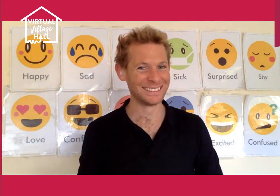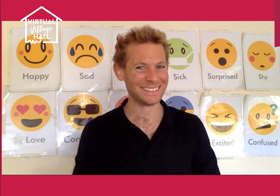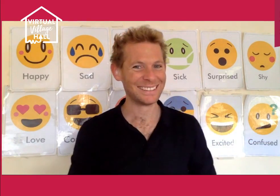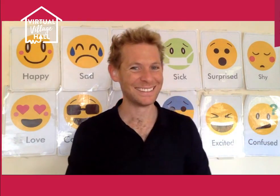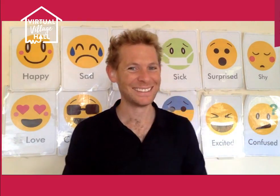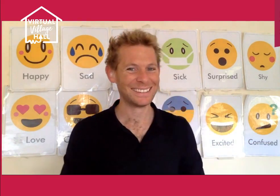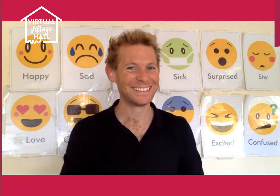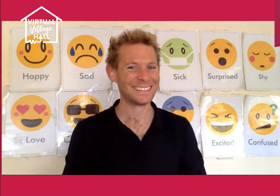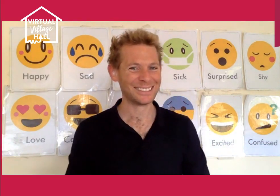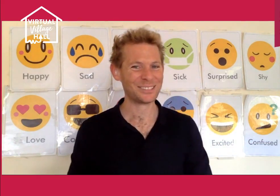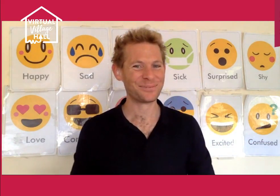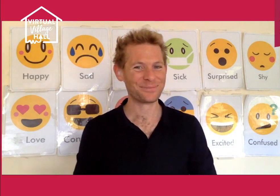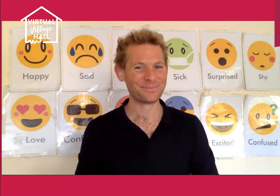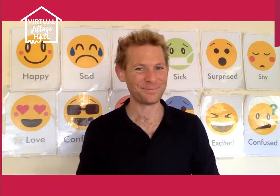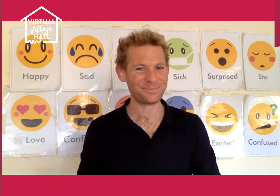It's very visual.